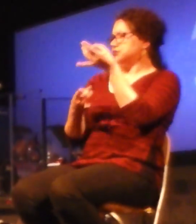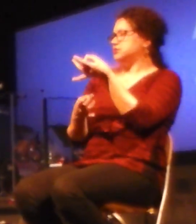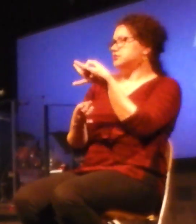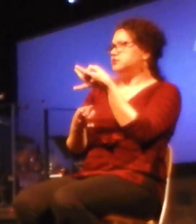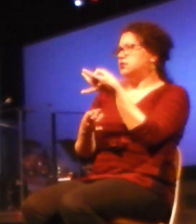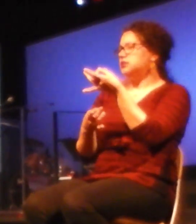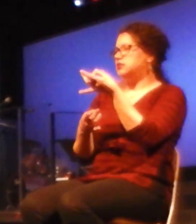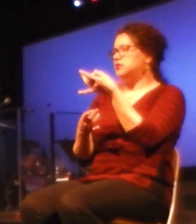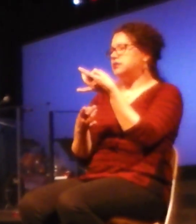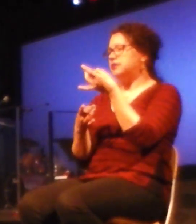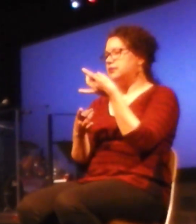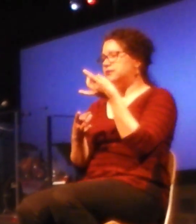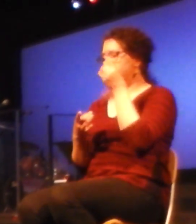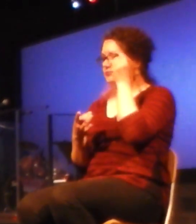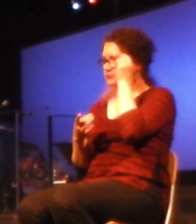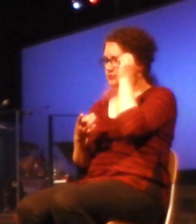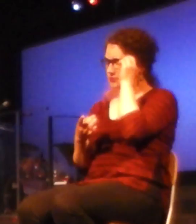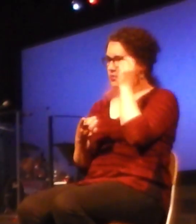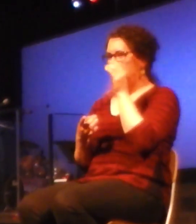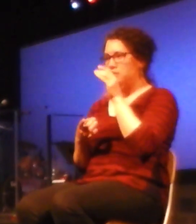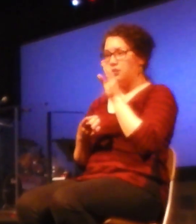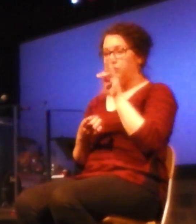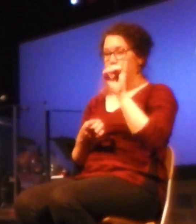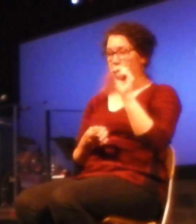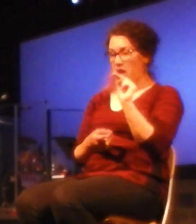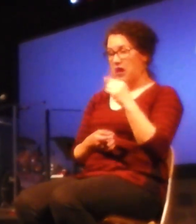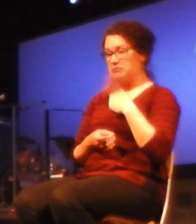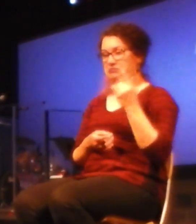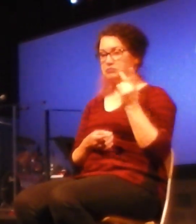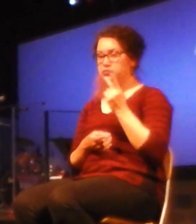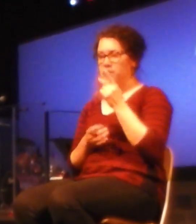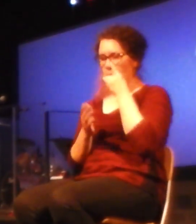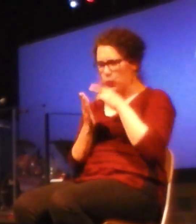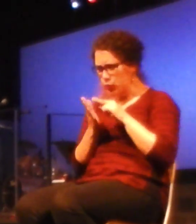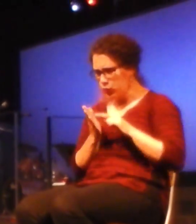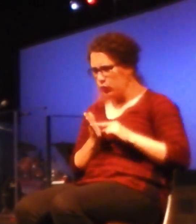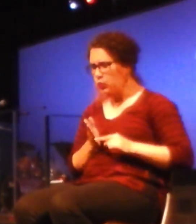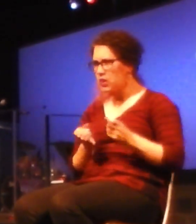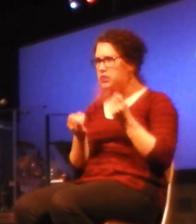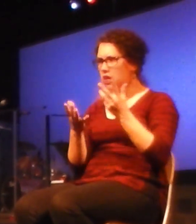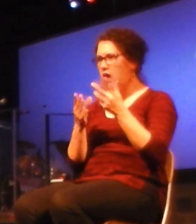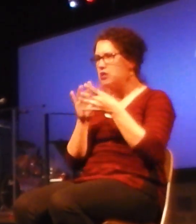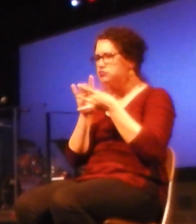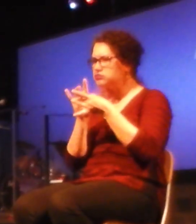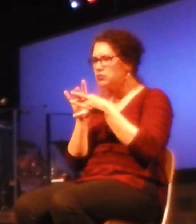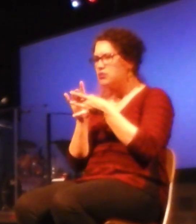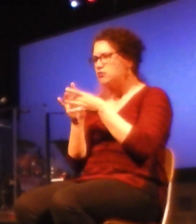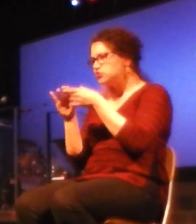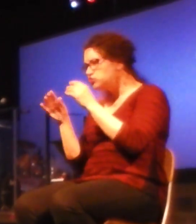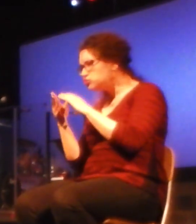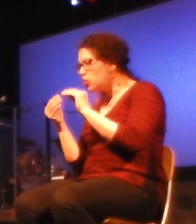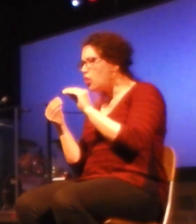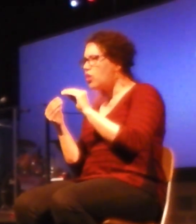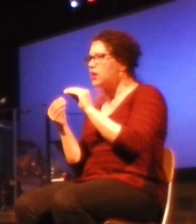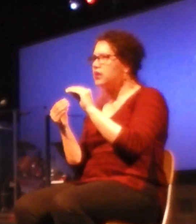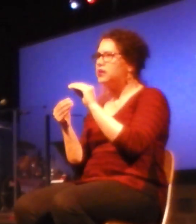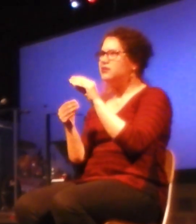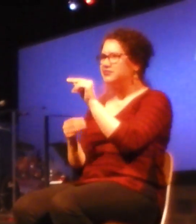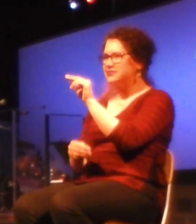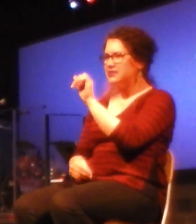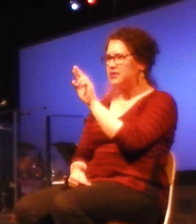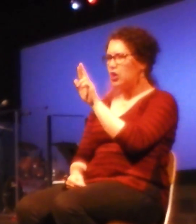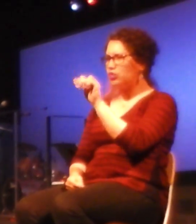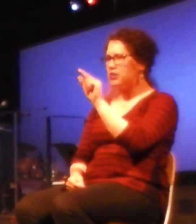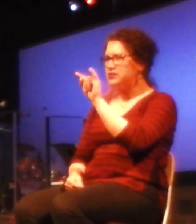we've done a lot of research, Brian and I, especially on like story and narrative and story arc, and even how do you